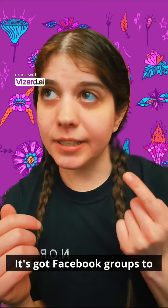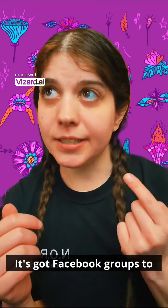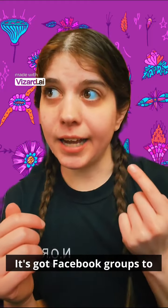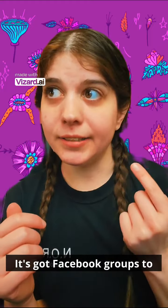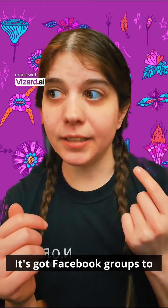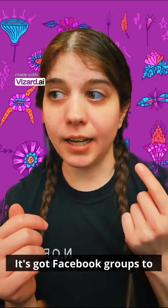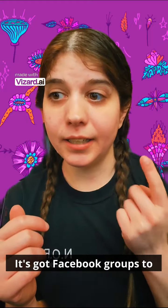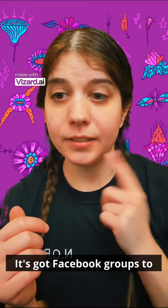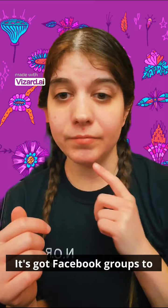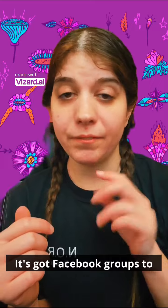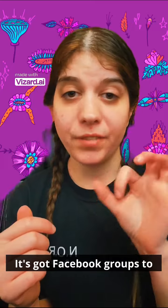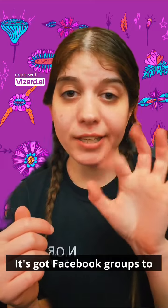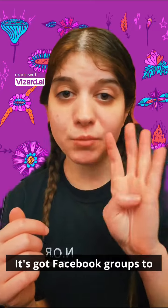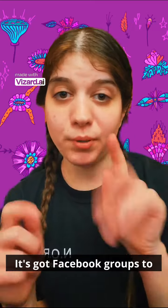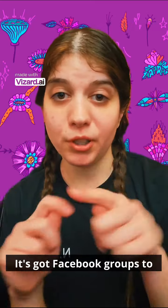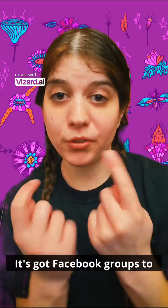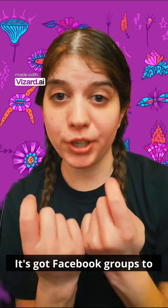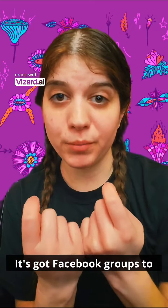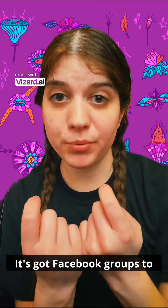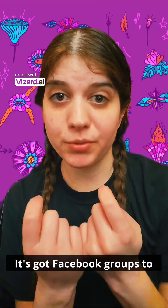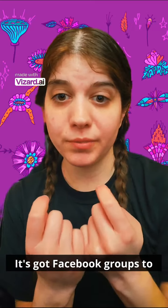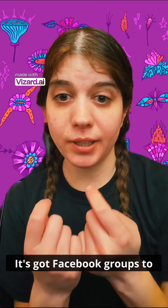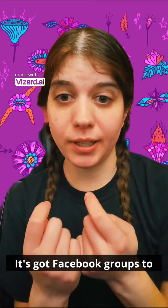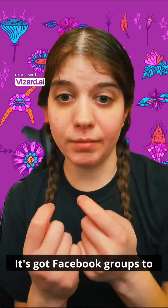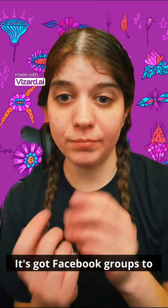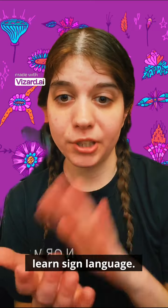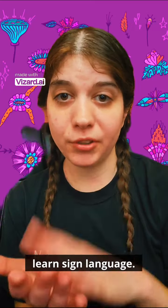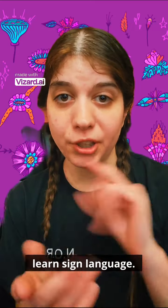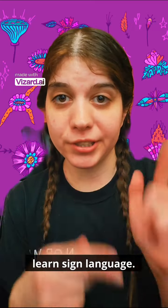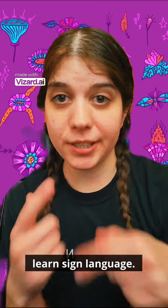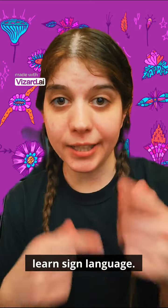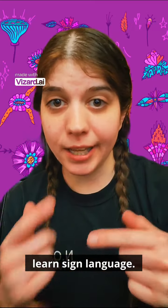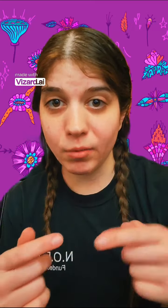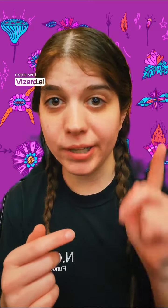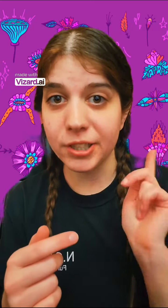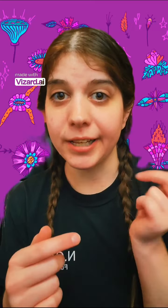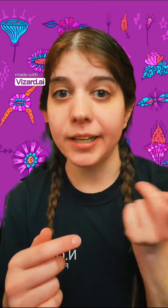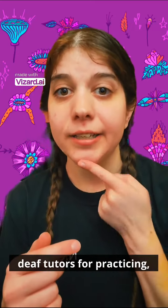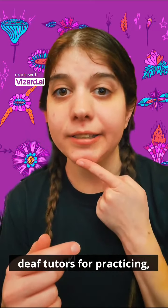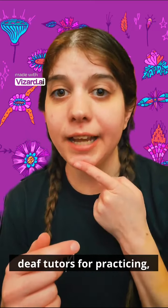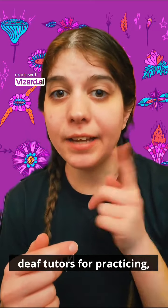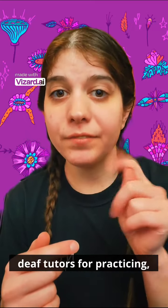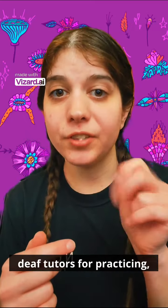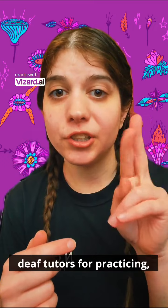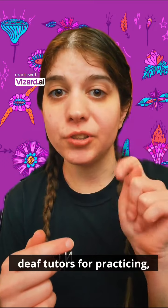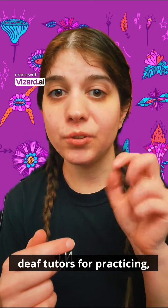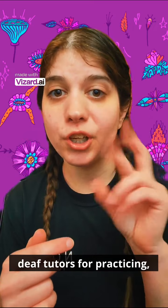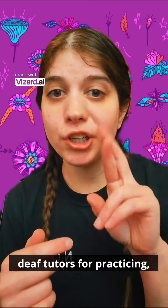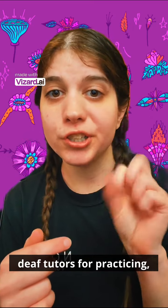got Facebook groups to learn sign language, like deaf tutors